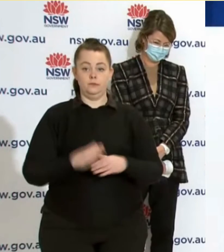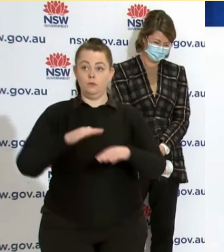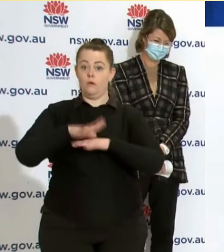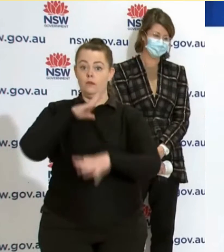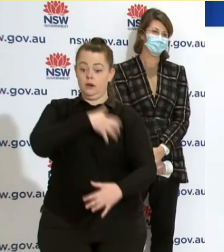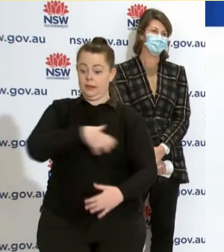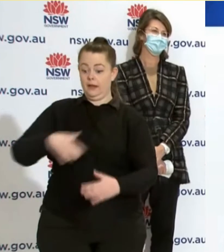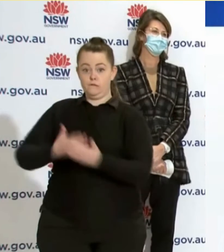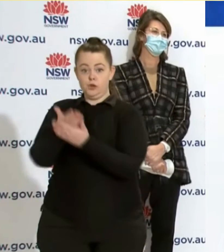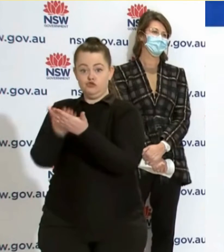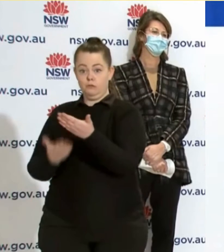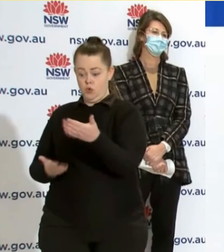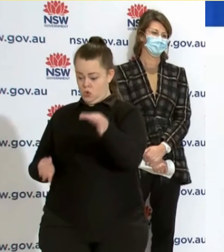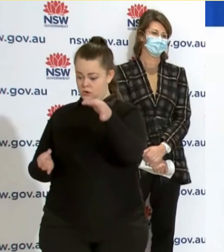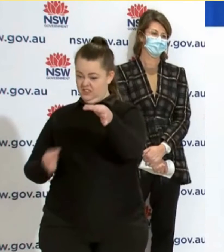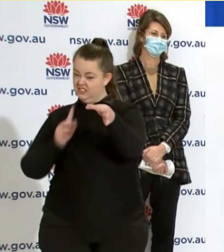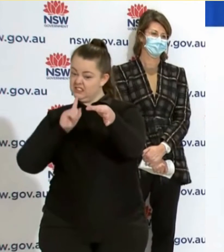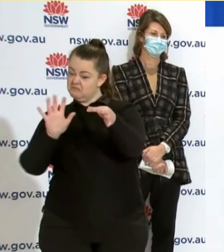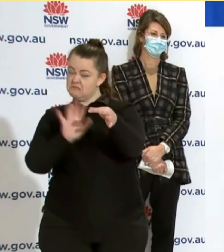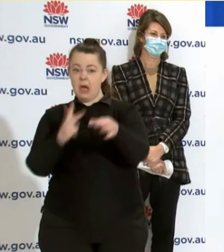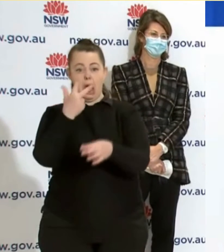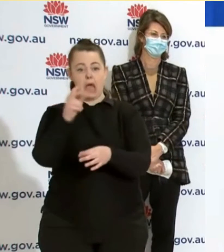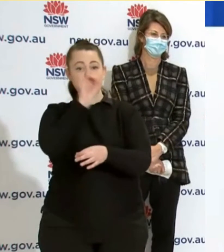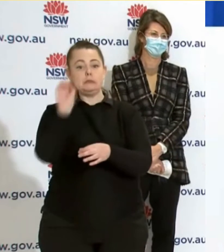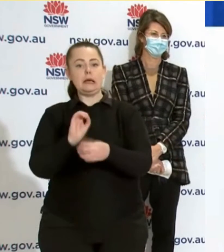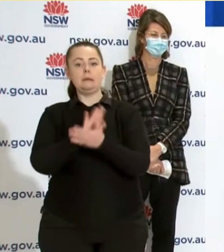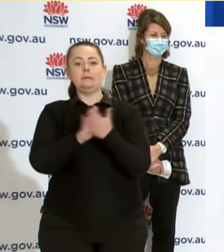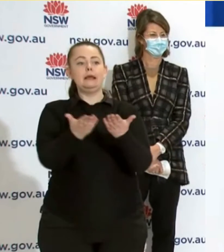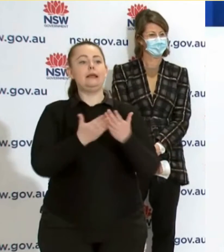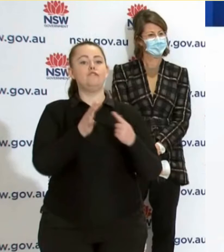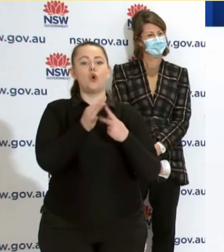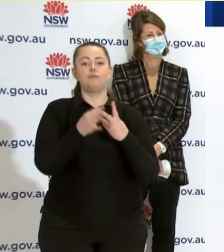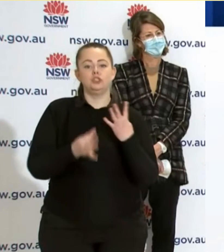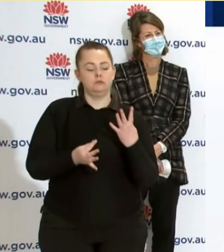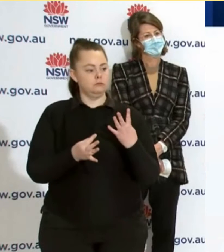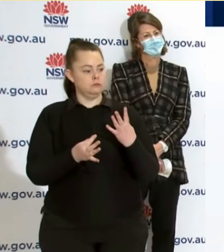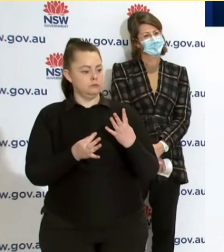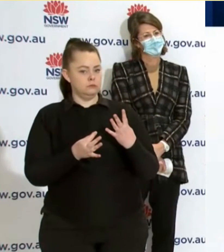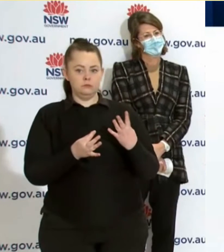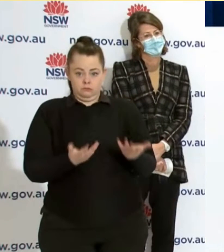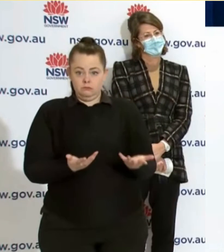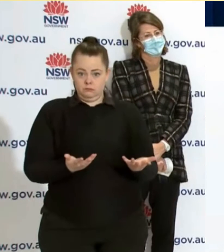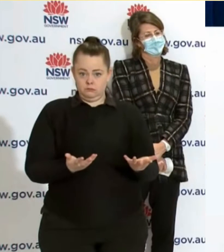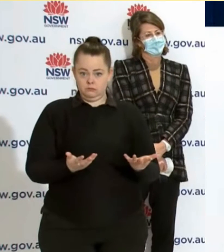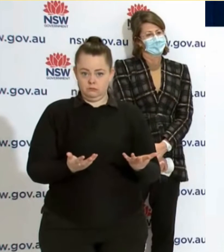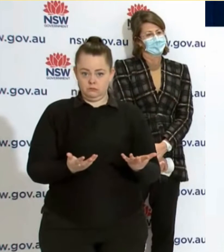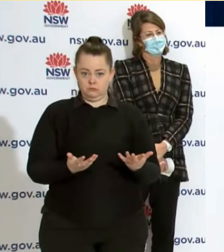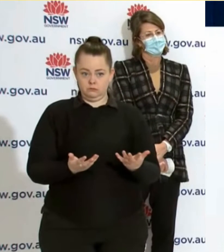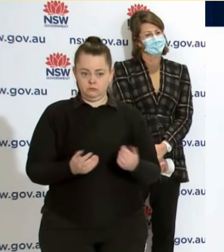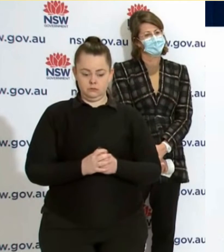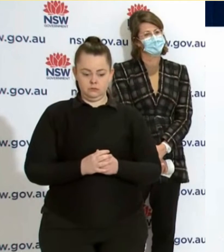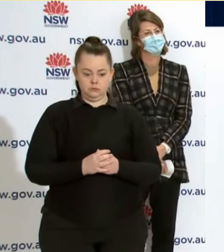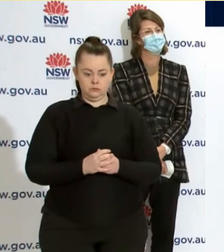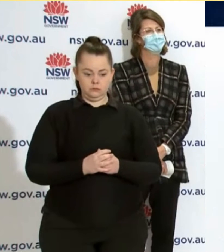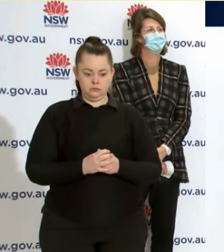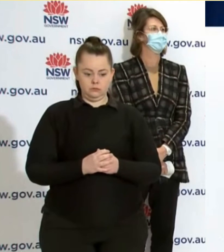what they're saying is around 80%, you have options and choices. It's not to say you're not going to have to calibrate